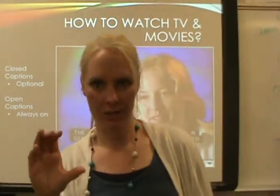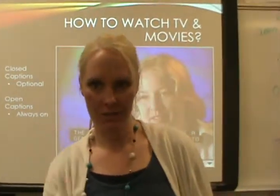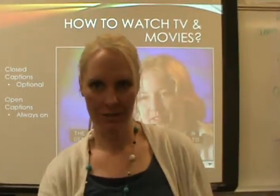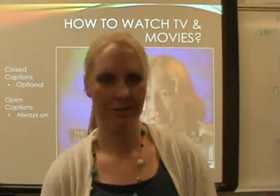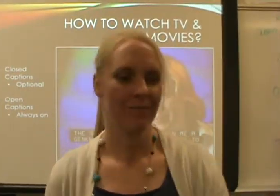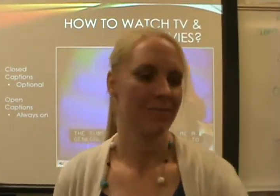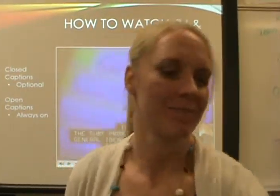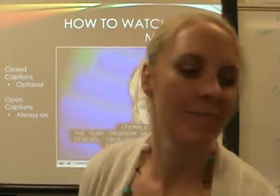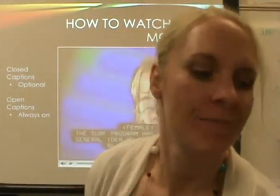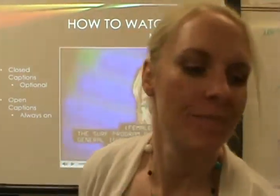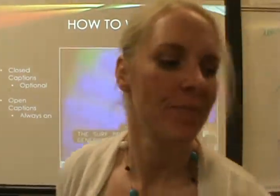captions.